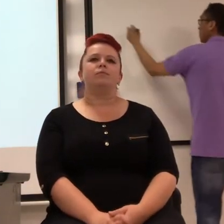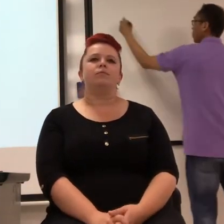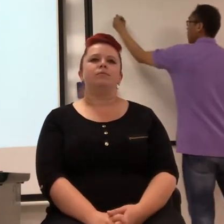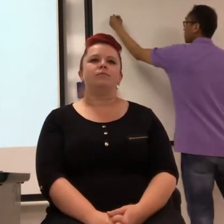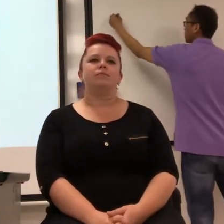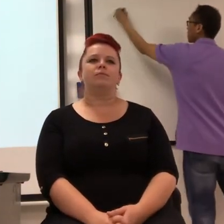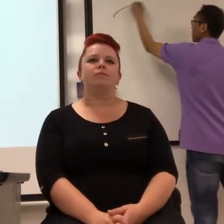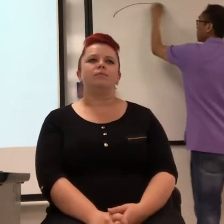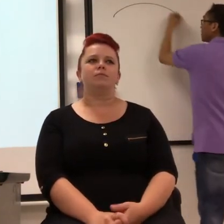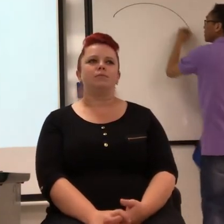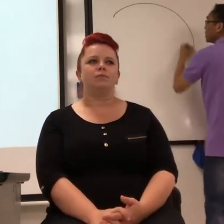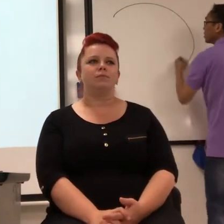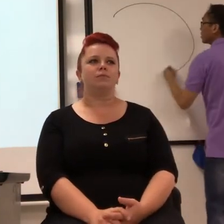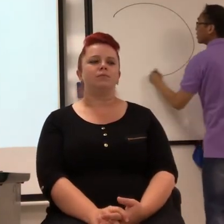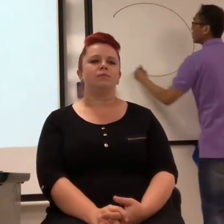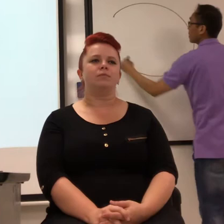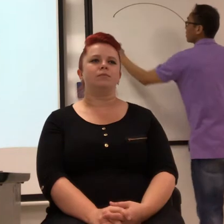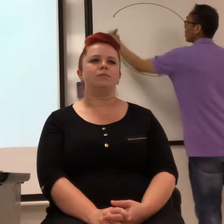Cell membrane,